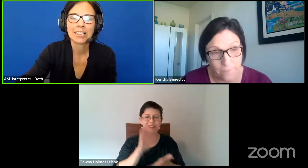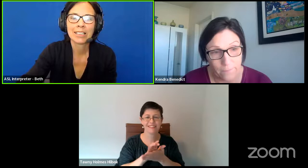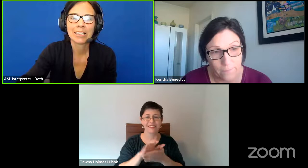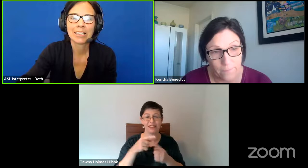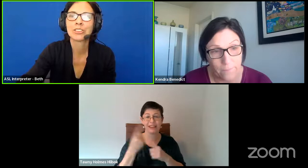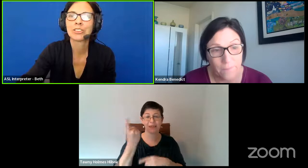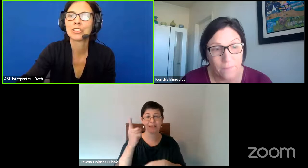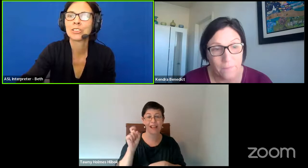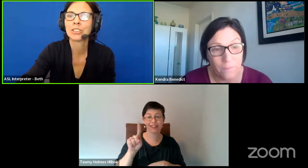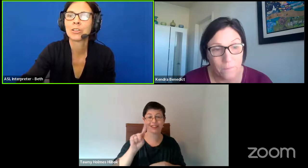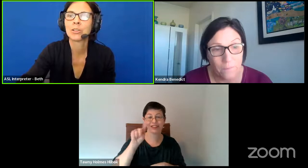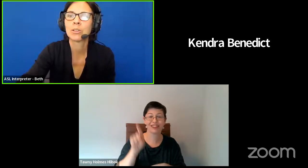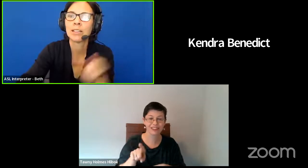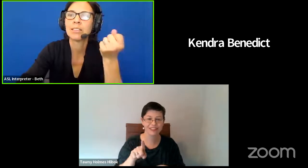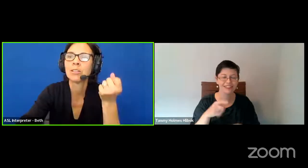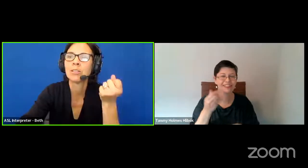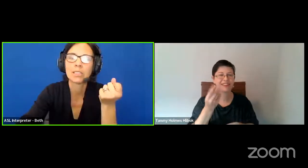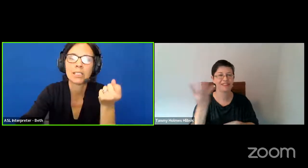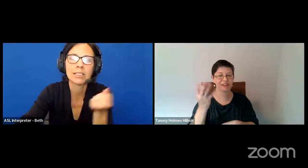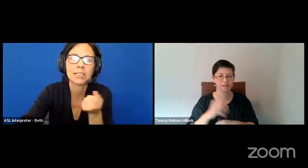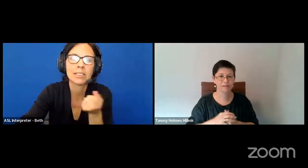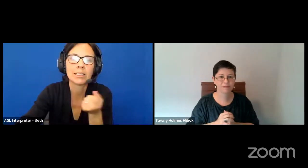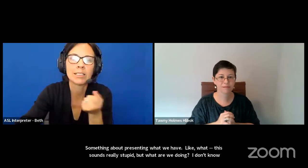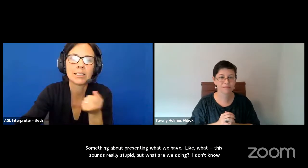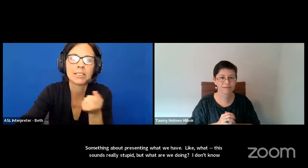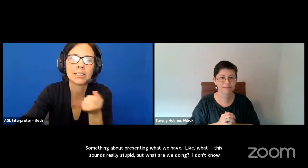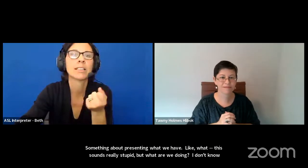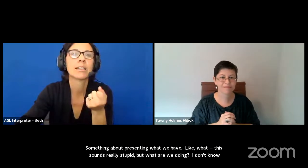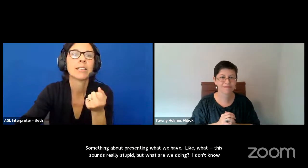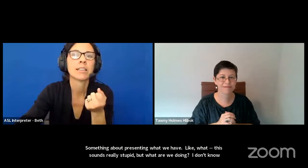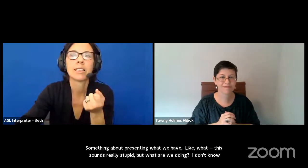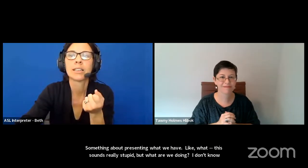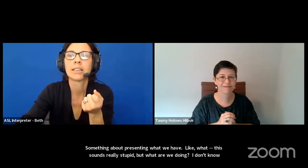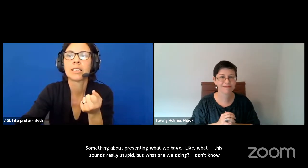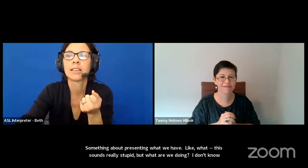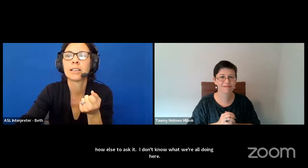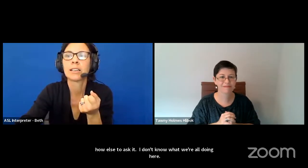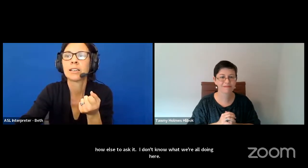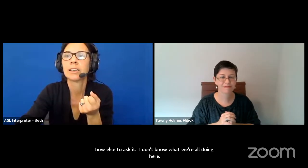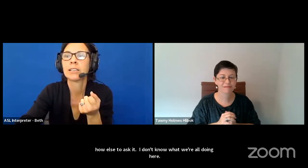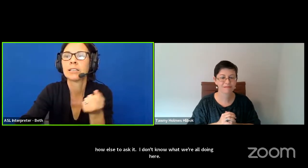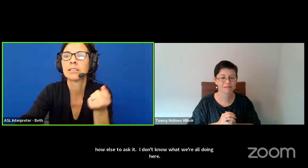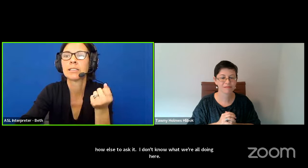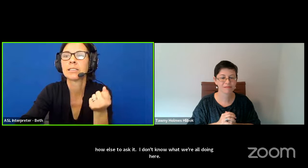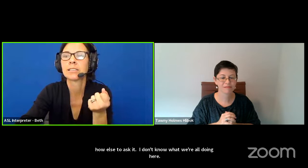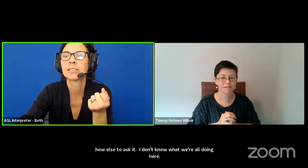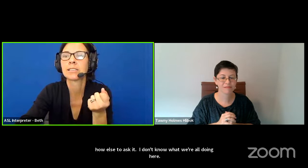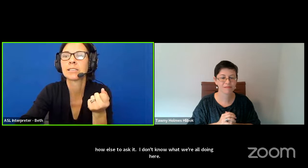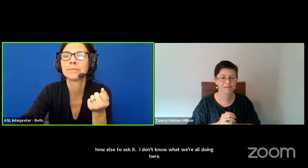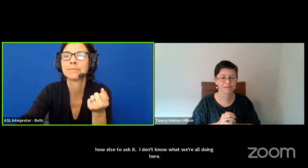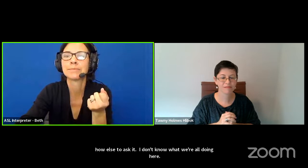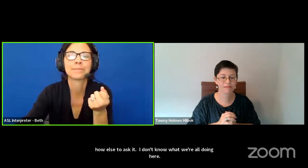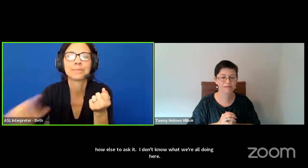Oh, sure. Hold on. I get